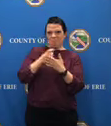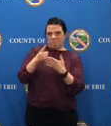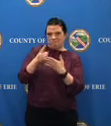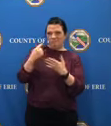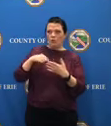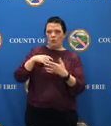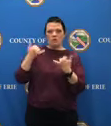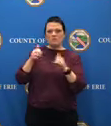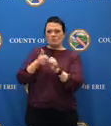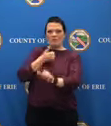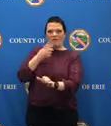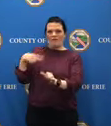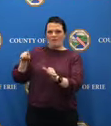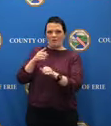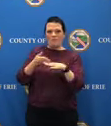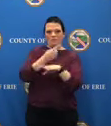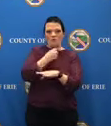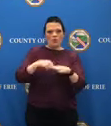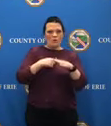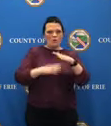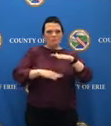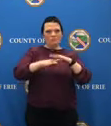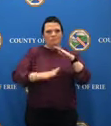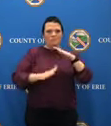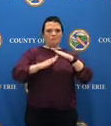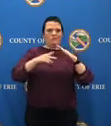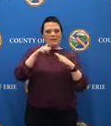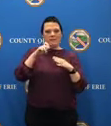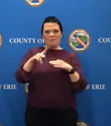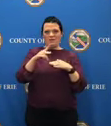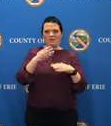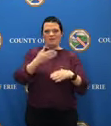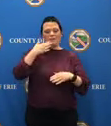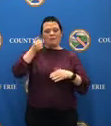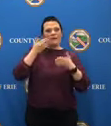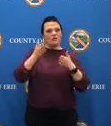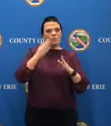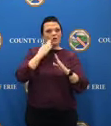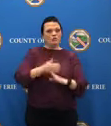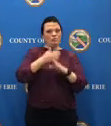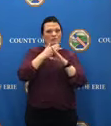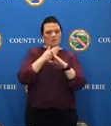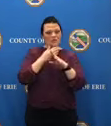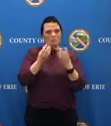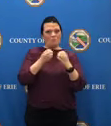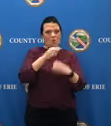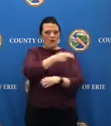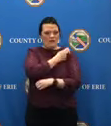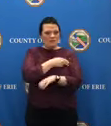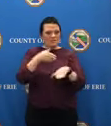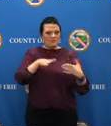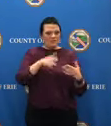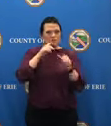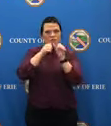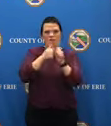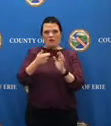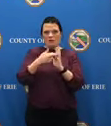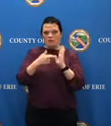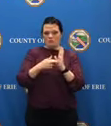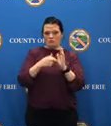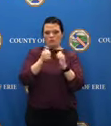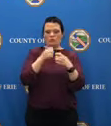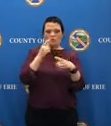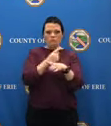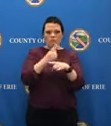to be behind that before we reach our peak. And the best way we can prevent further hospitalizations and deaths is by people following the rules with regards to